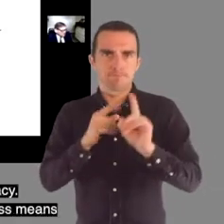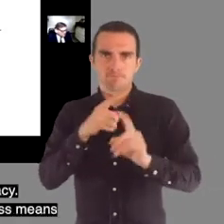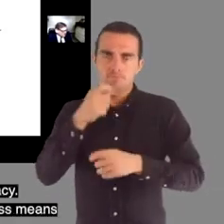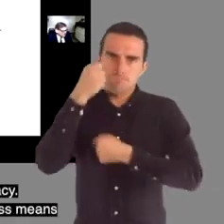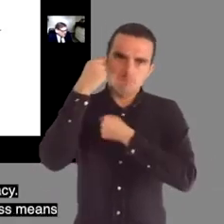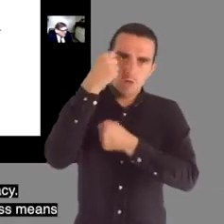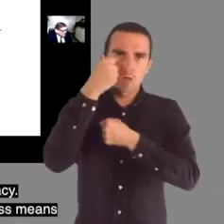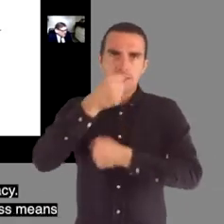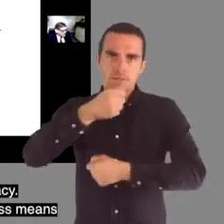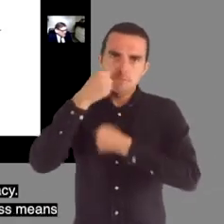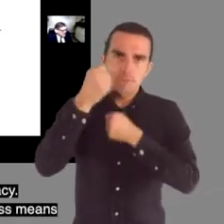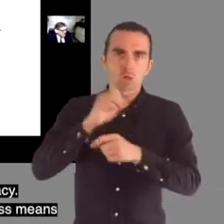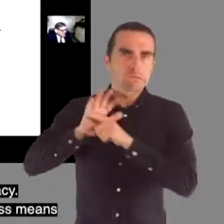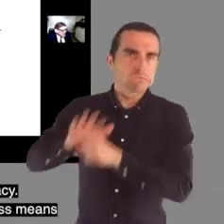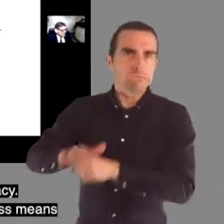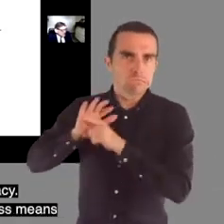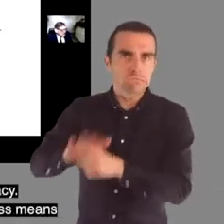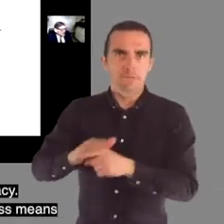of democracy.